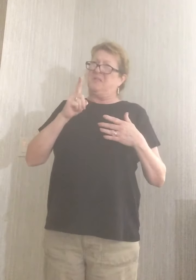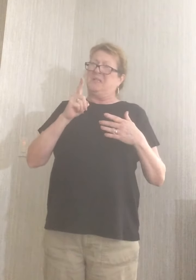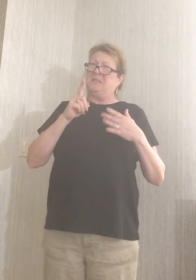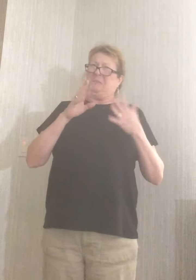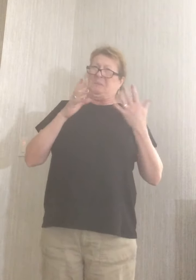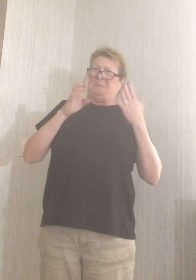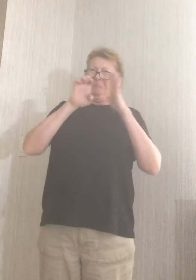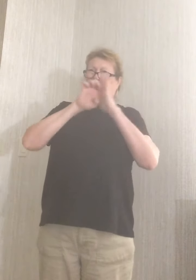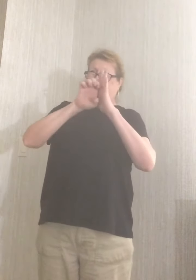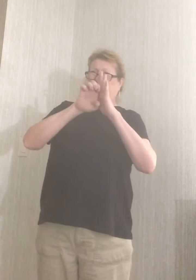bleak.